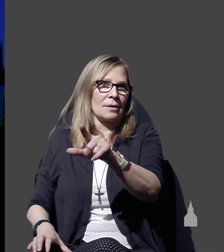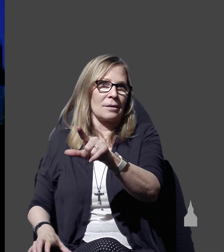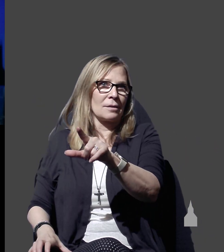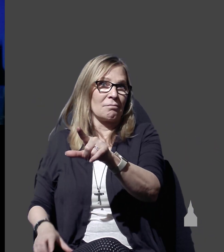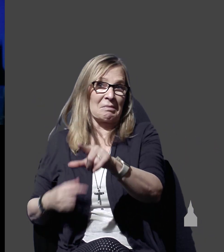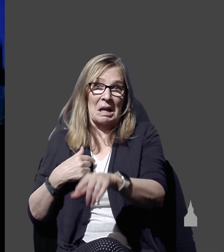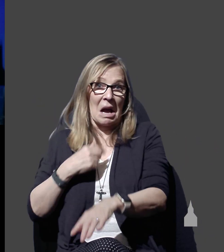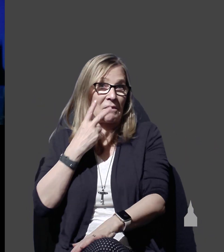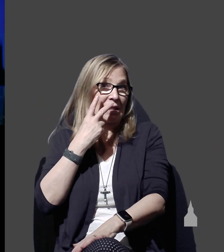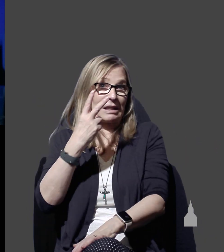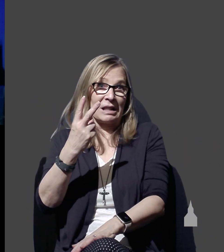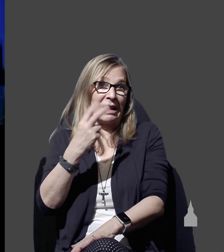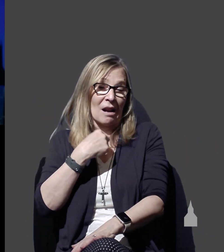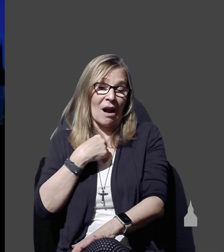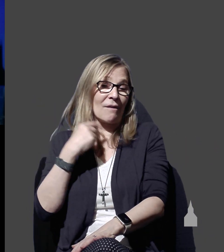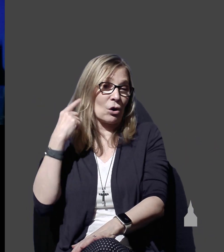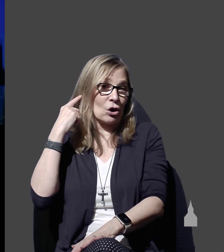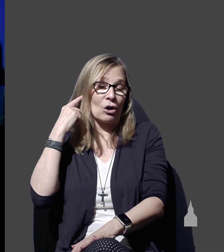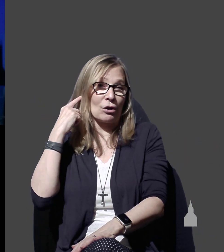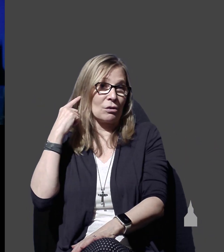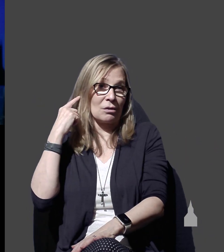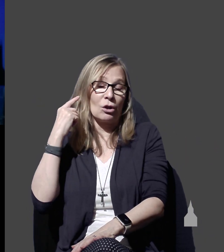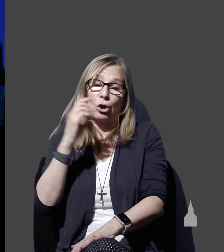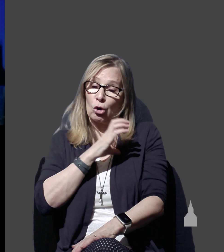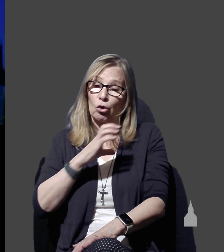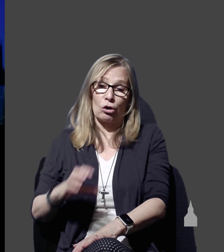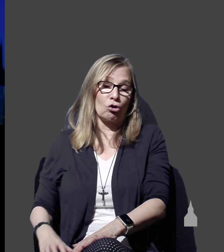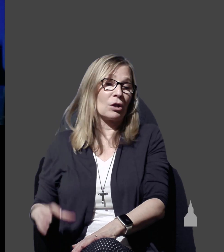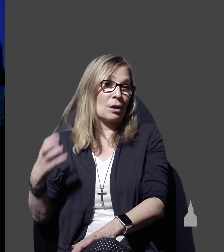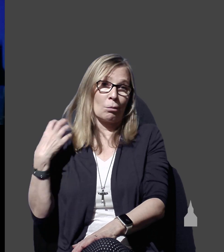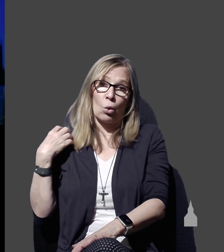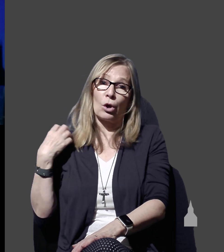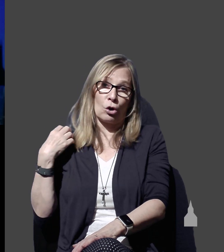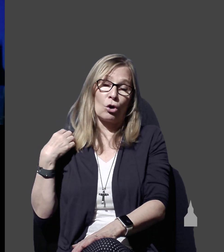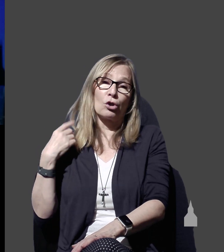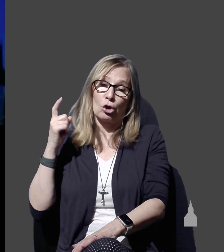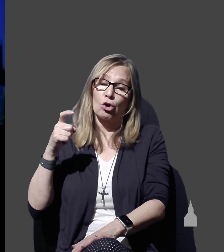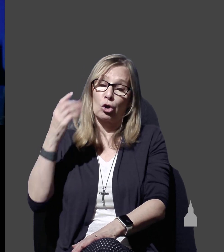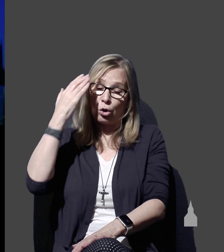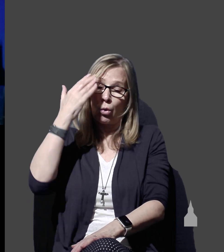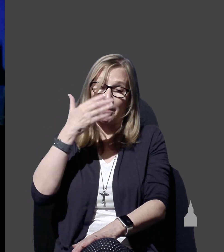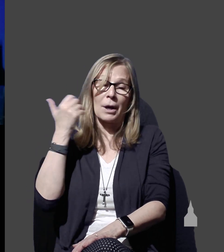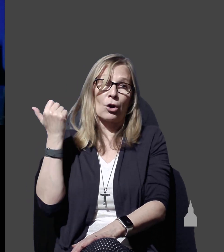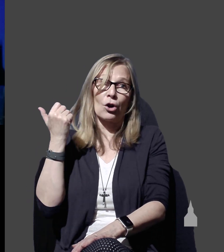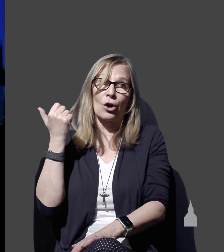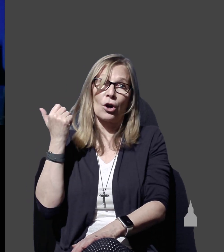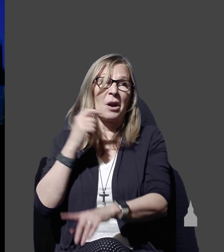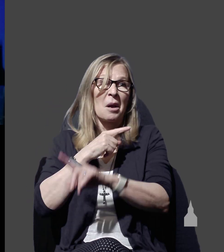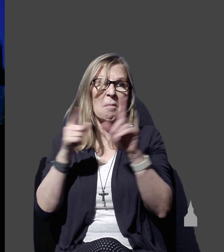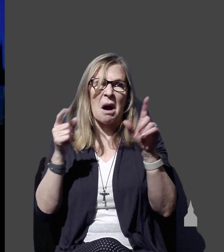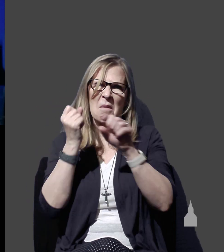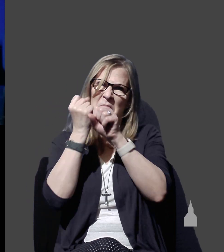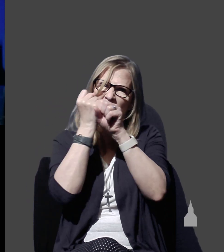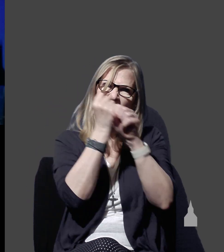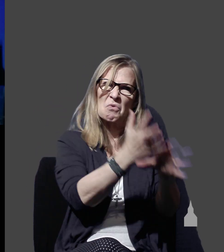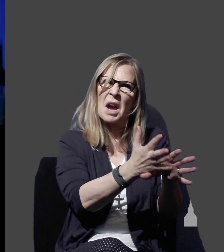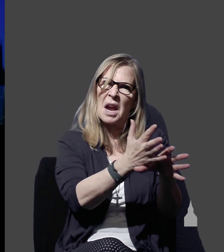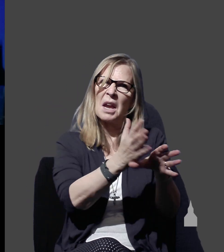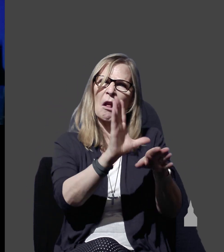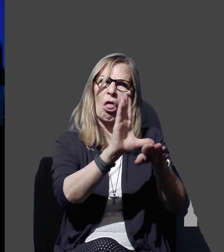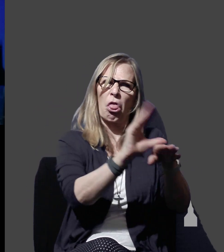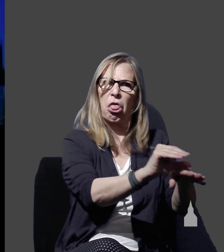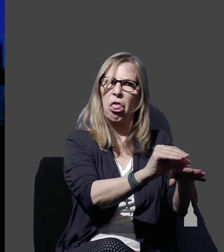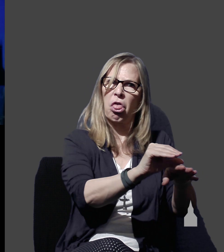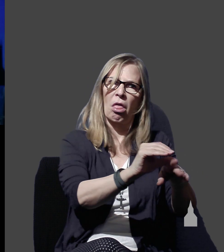I've seen and I've heard of Christian employers who should know better, berating and belittling